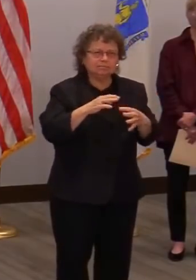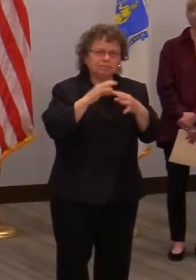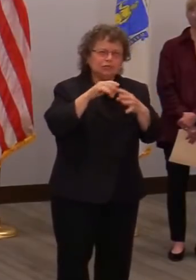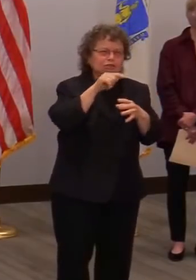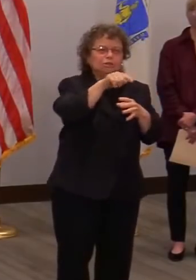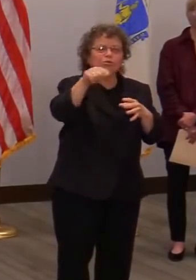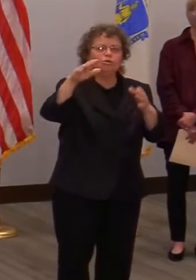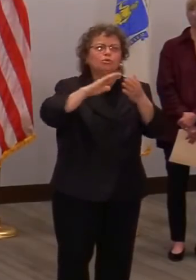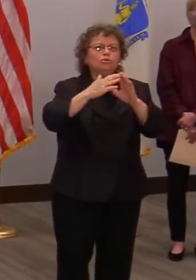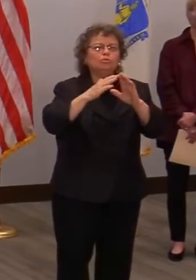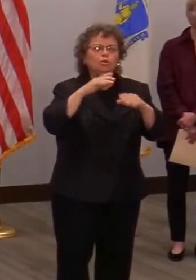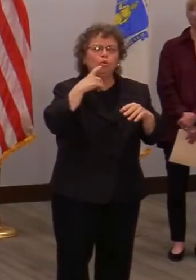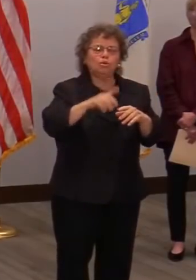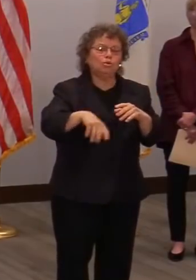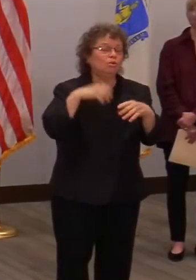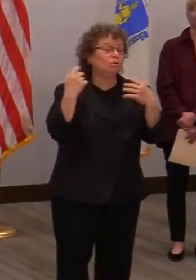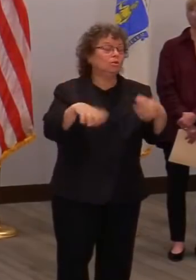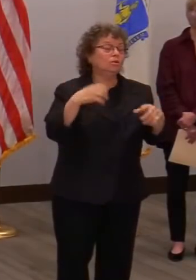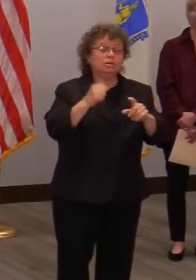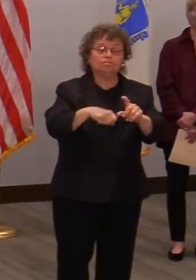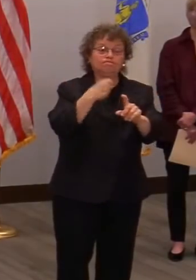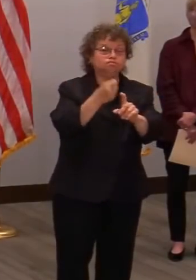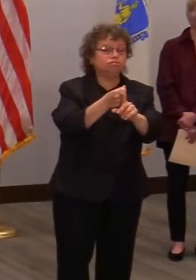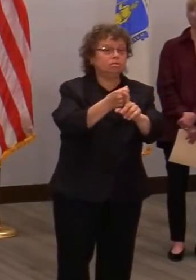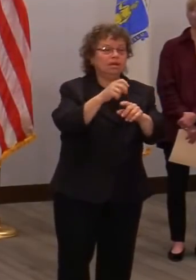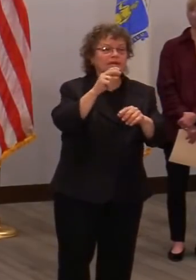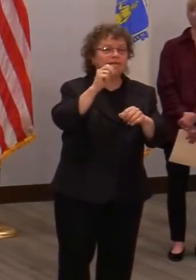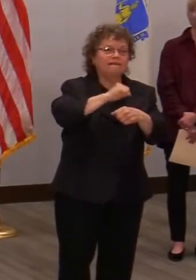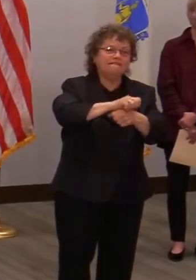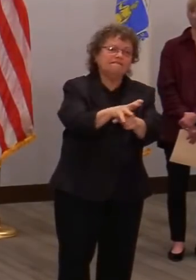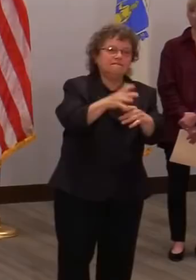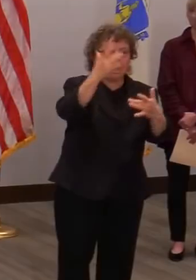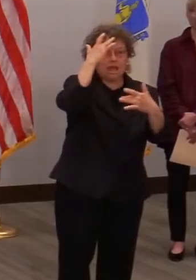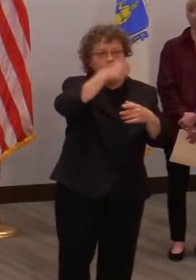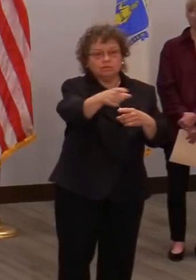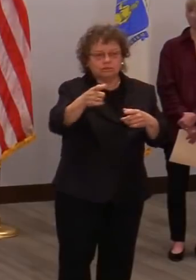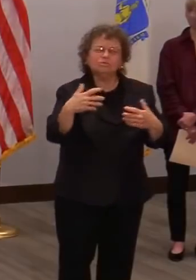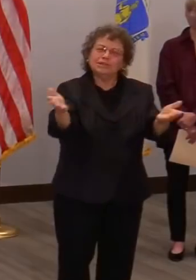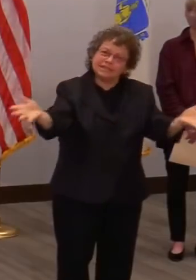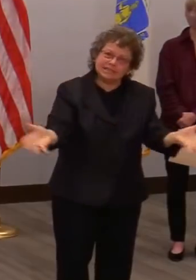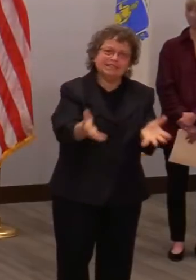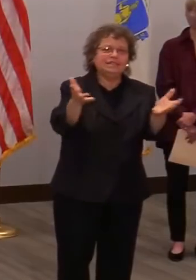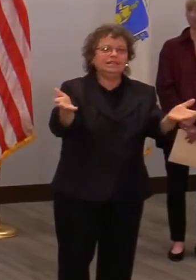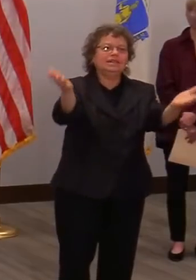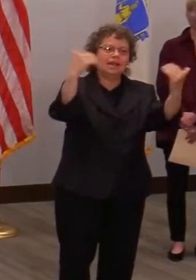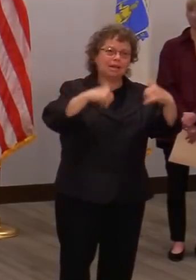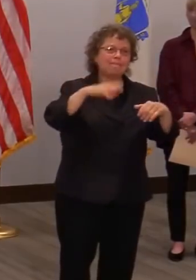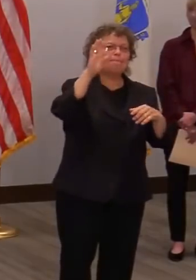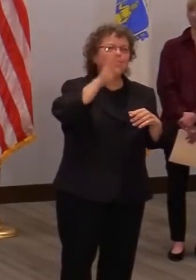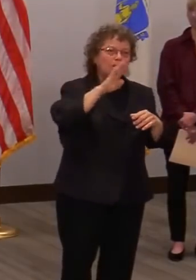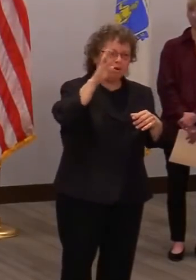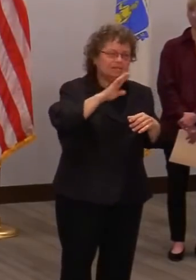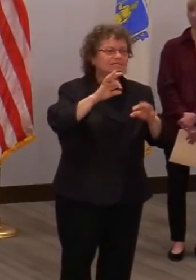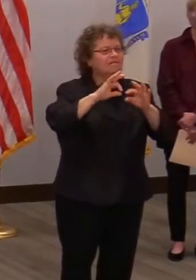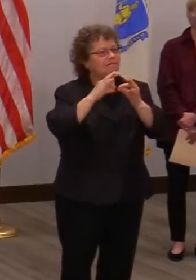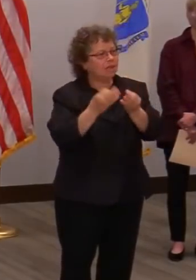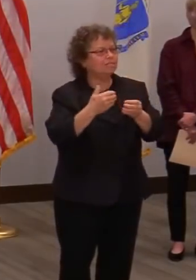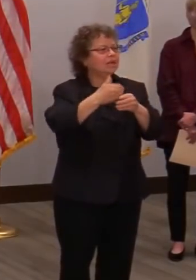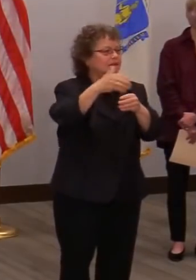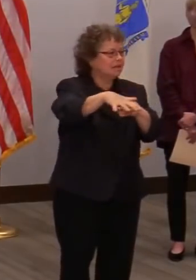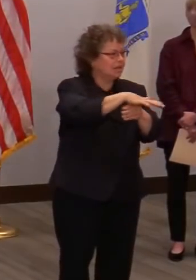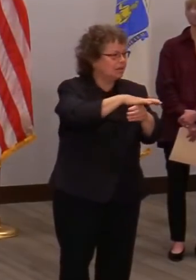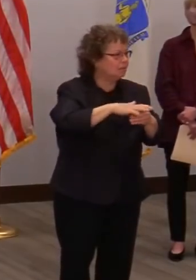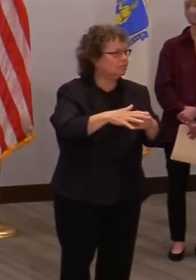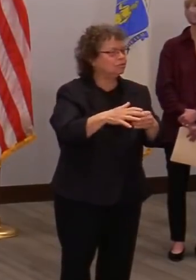the virus. Our goal is to encourage more people to come to Boston with family and neighbors to get vaccinated